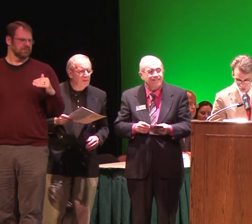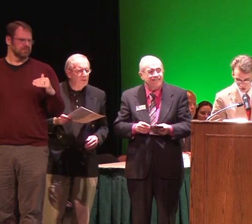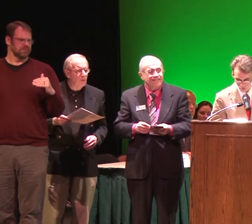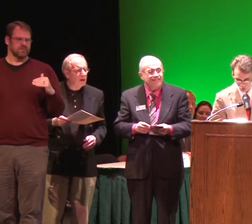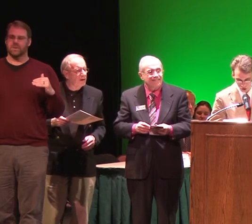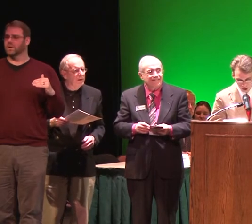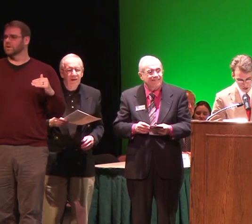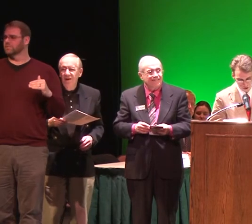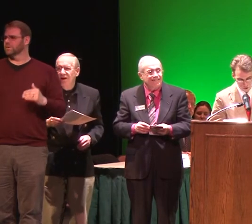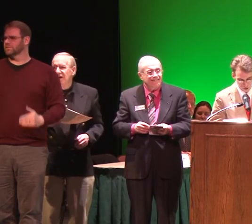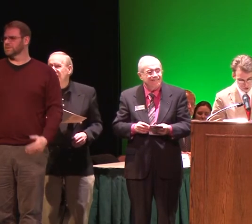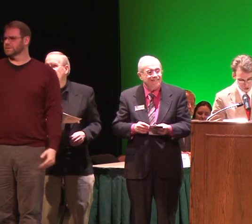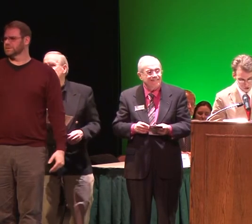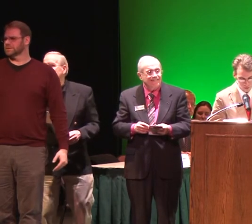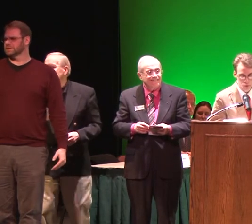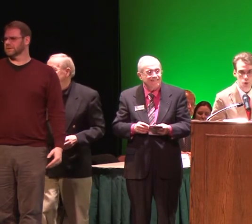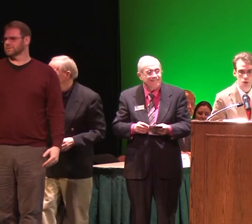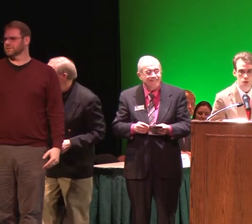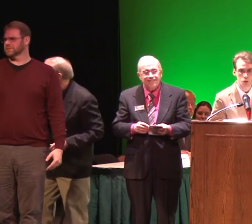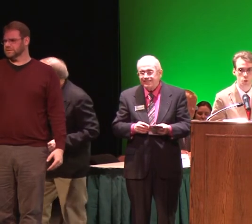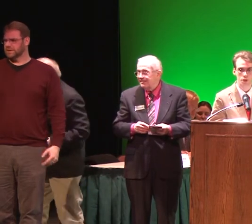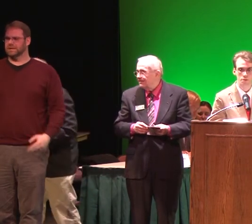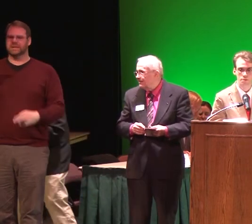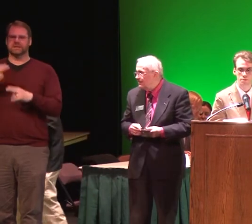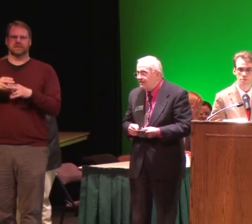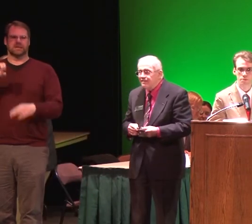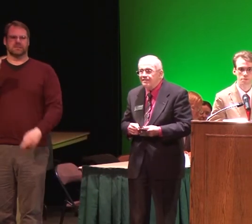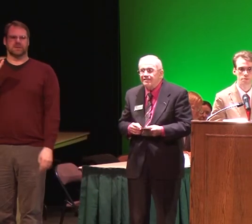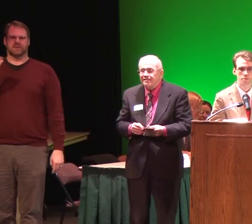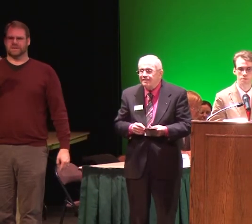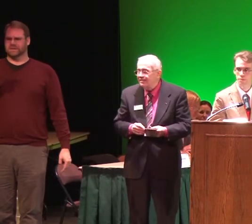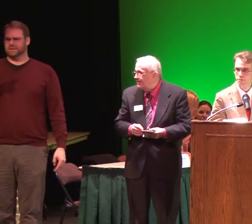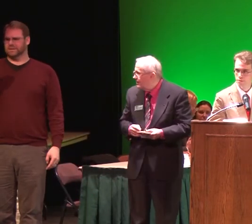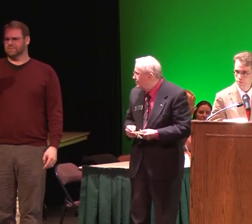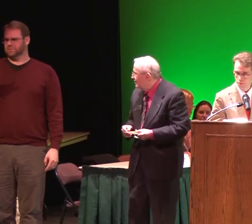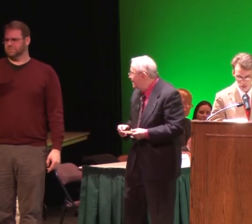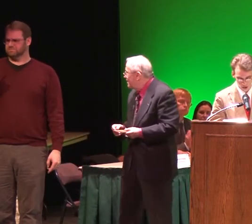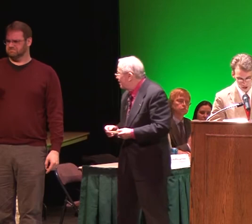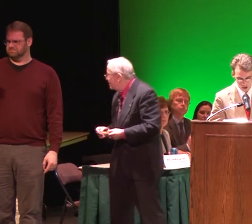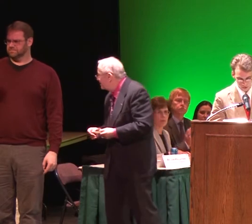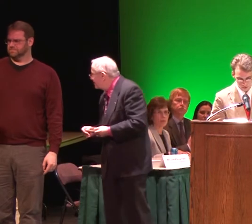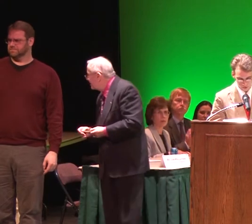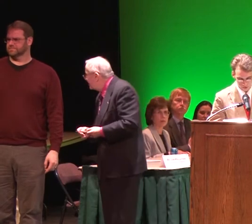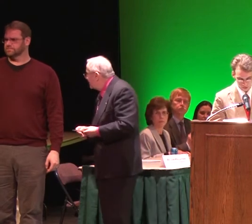From Somerset Berkeley High School, Samuel Goodwin.